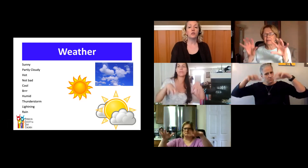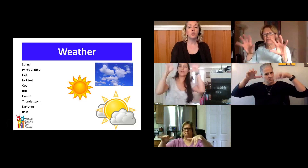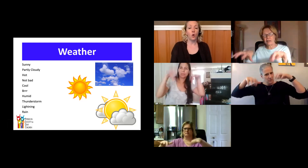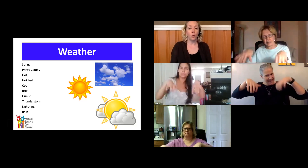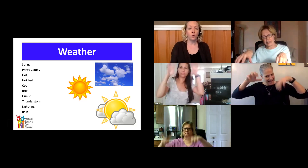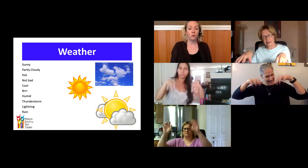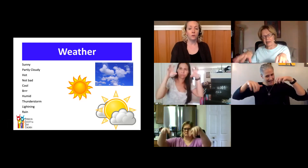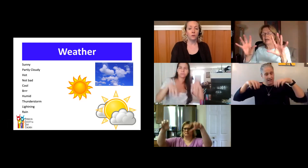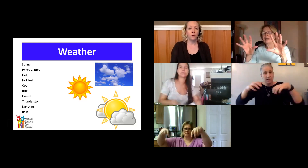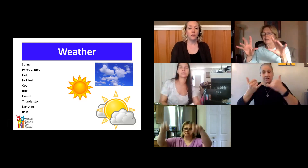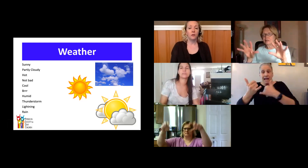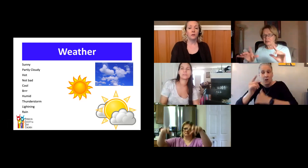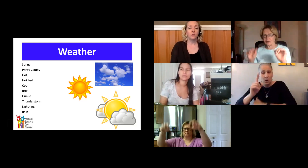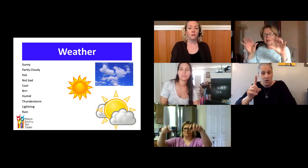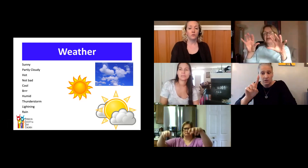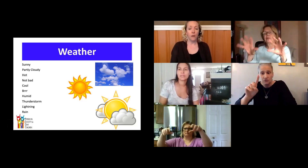Rain.